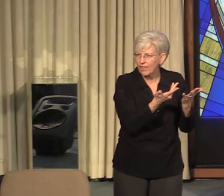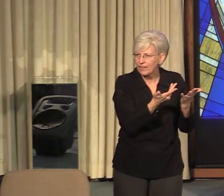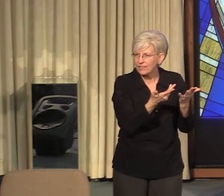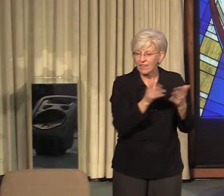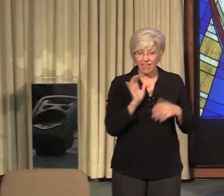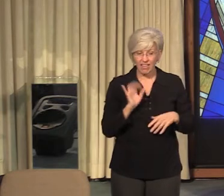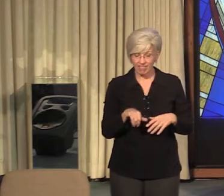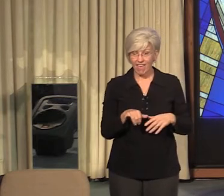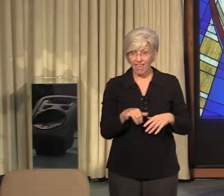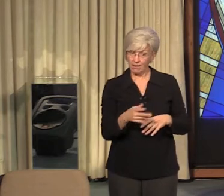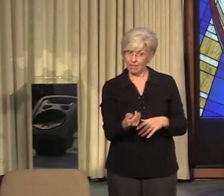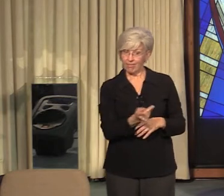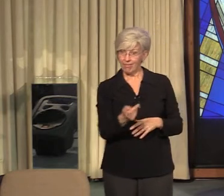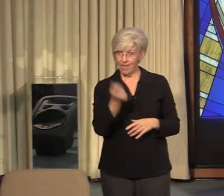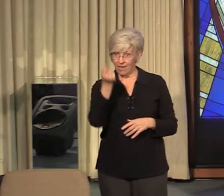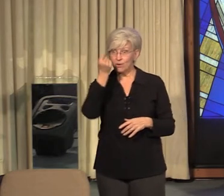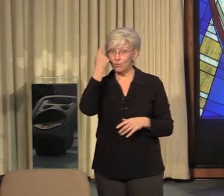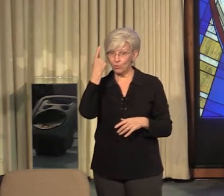could just